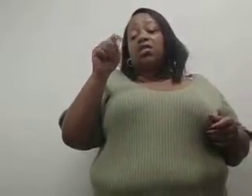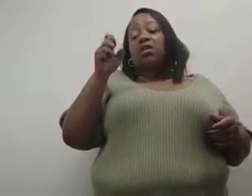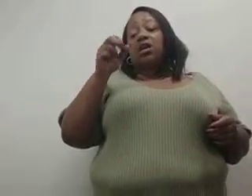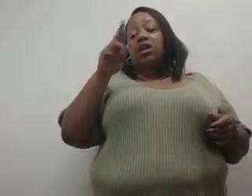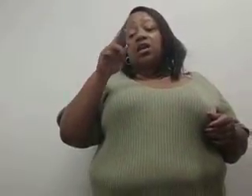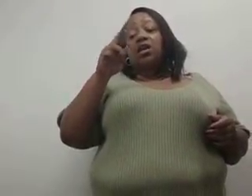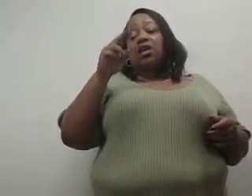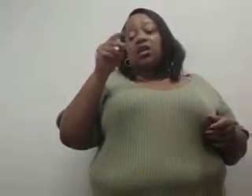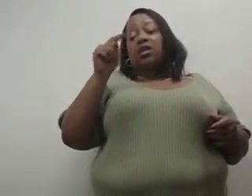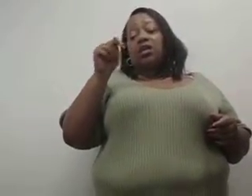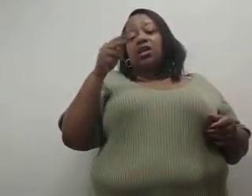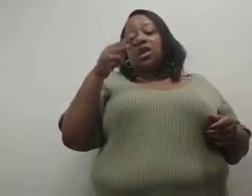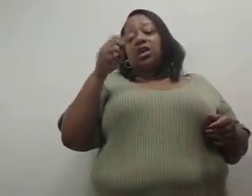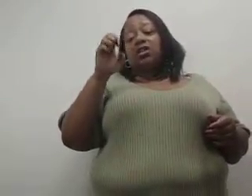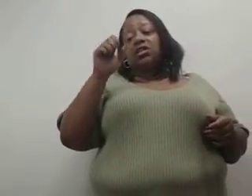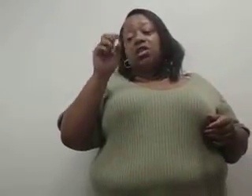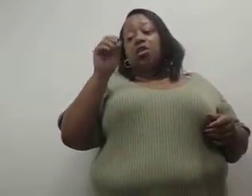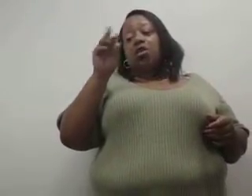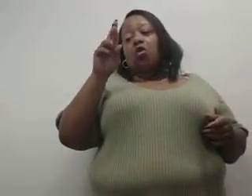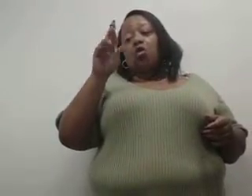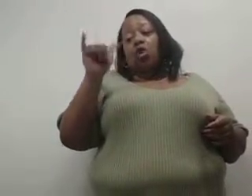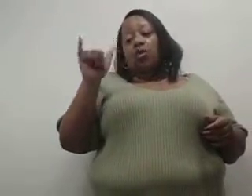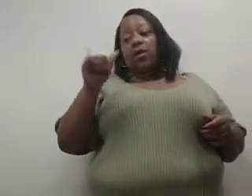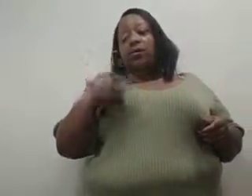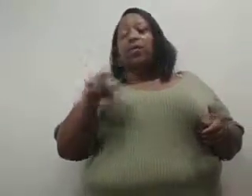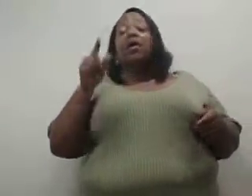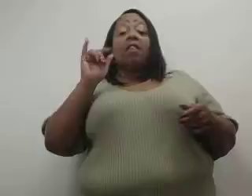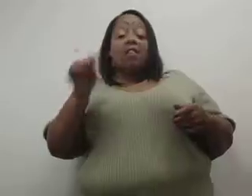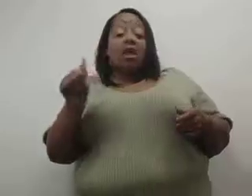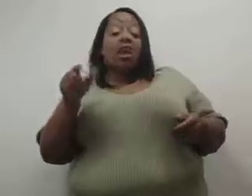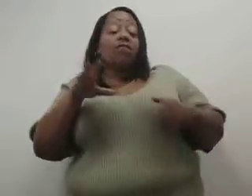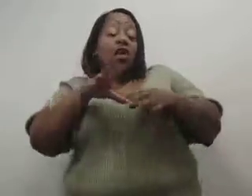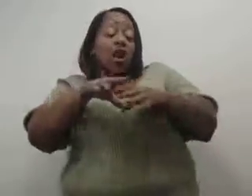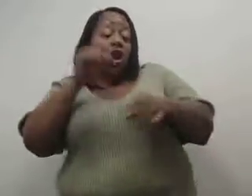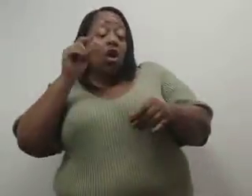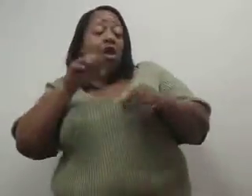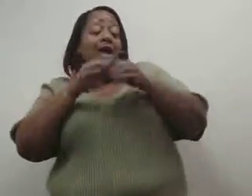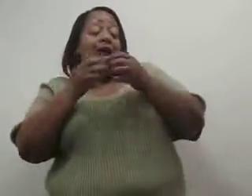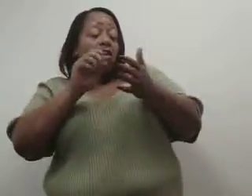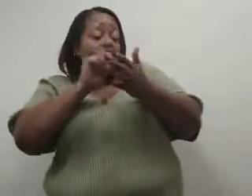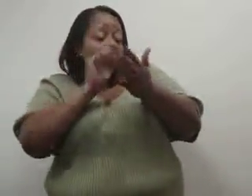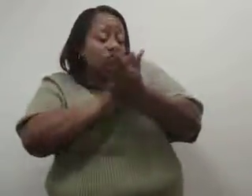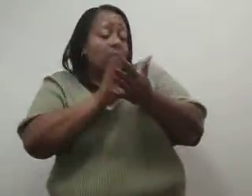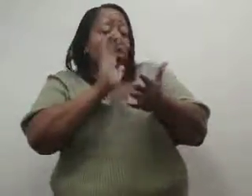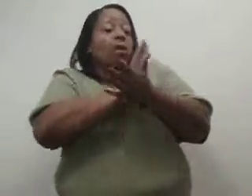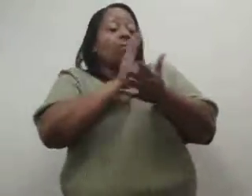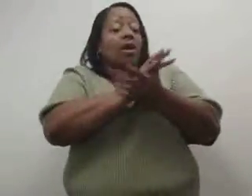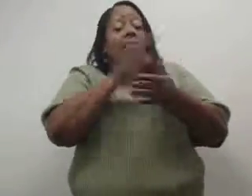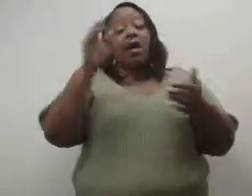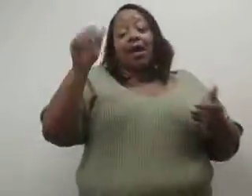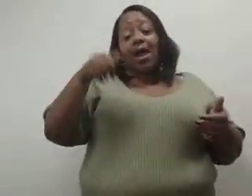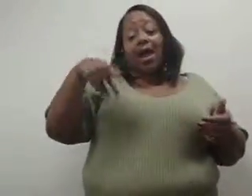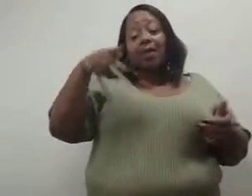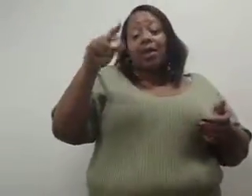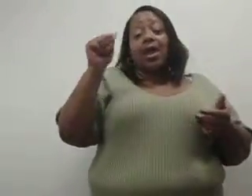They learned about writing the psychology paper, APA style, and how to put the paper together, write